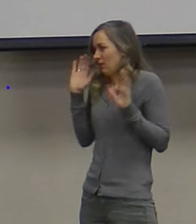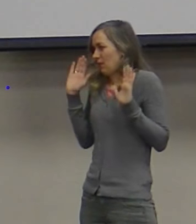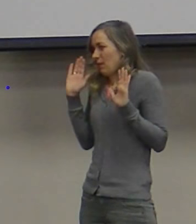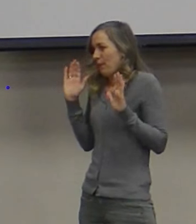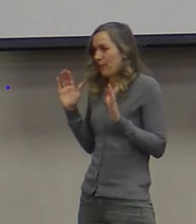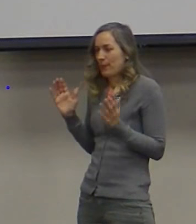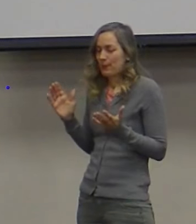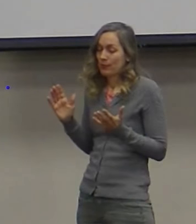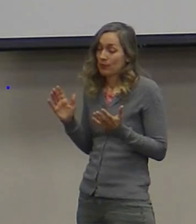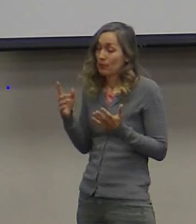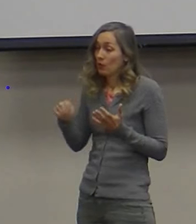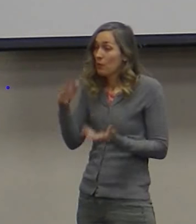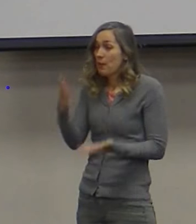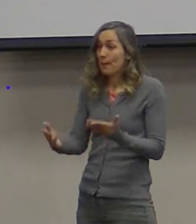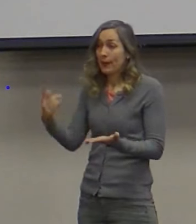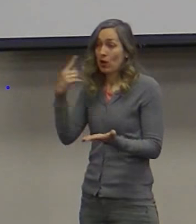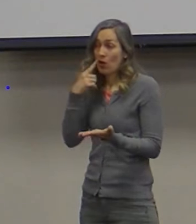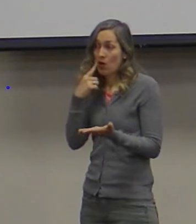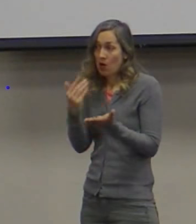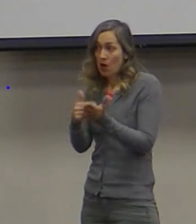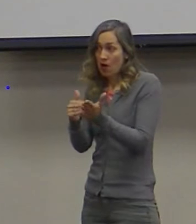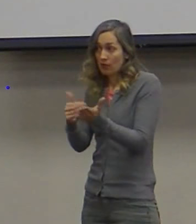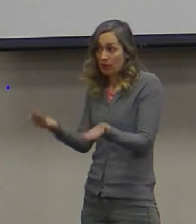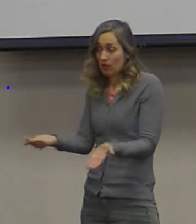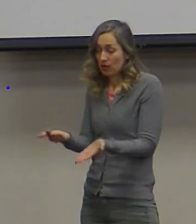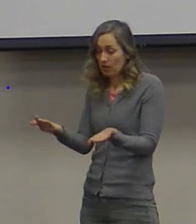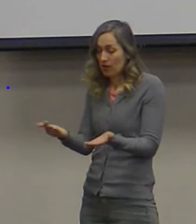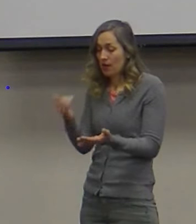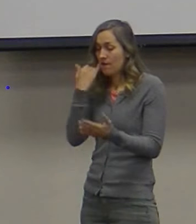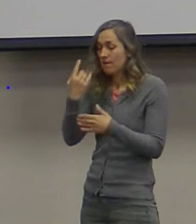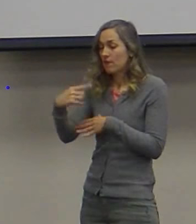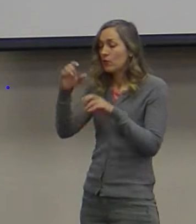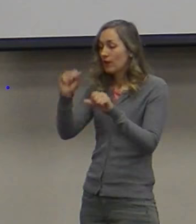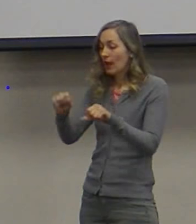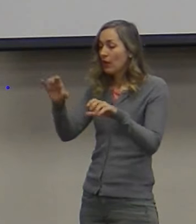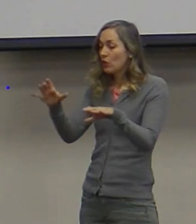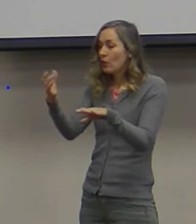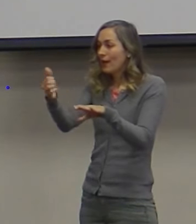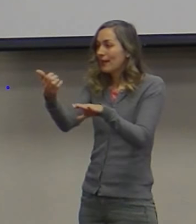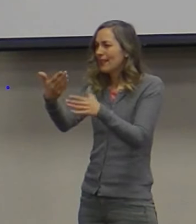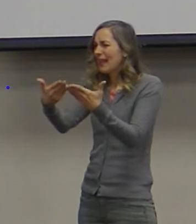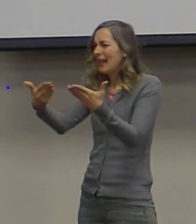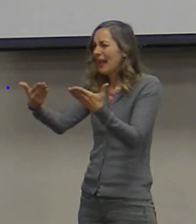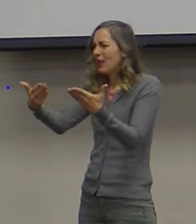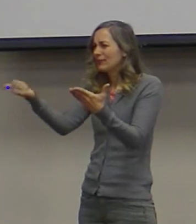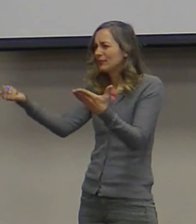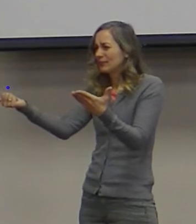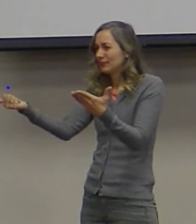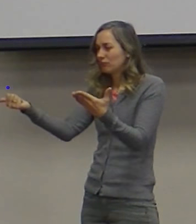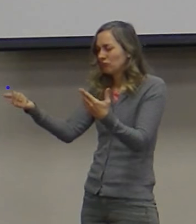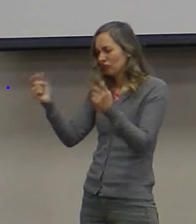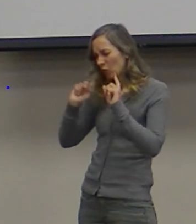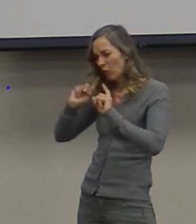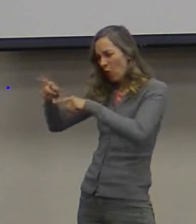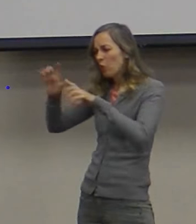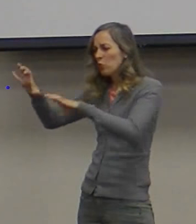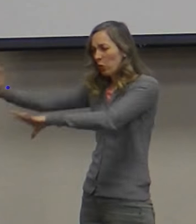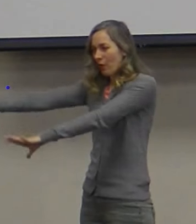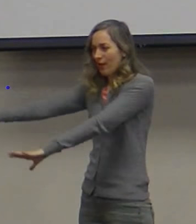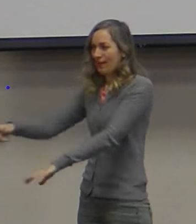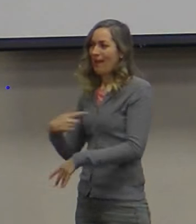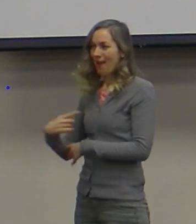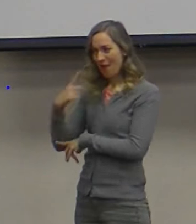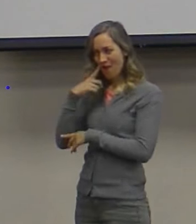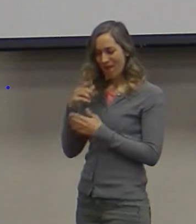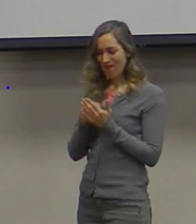You may have heard this a lot being here. If you can do anything else, go and do that. I heard that over and